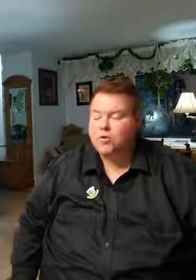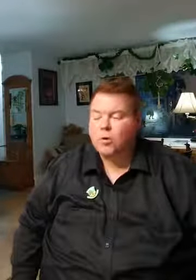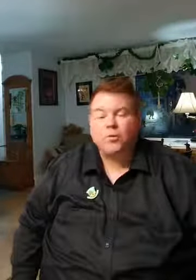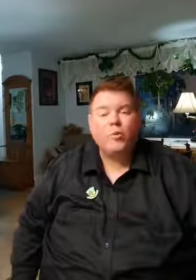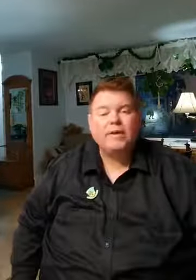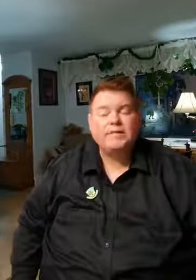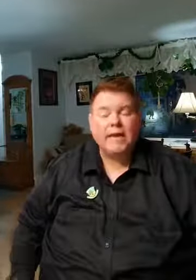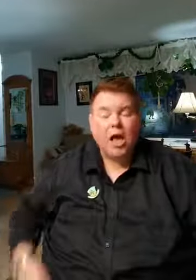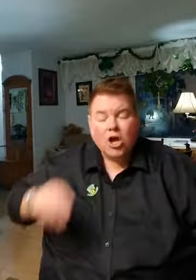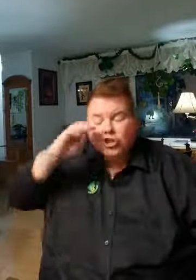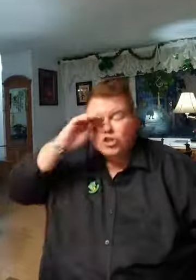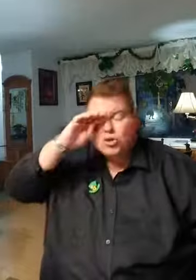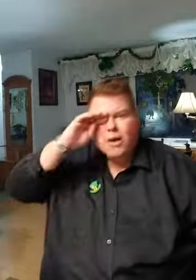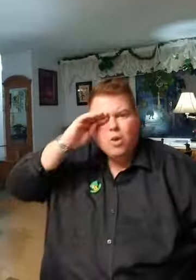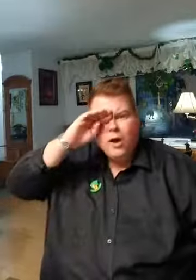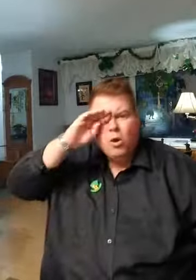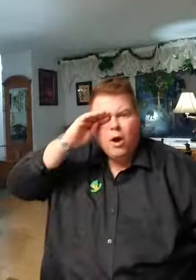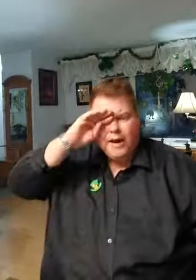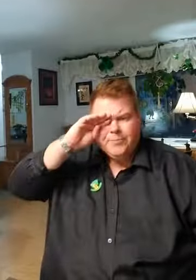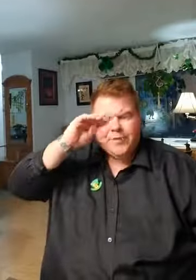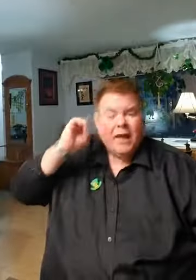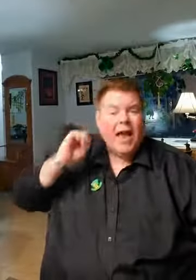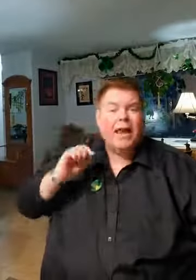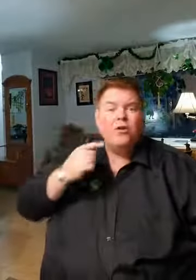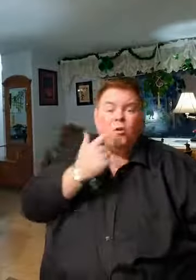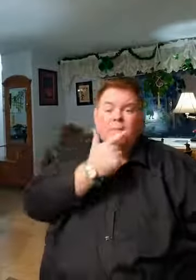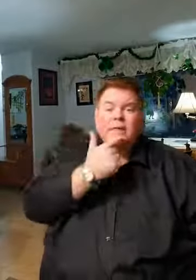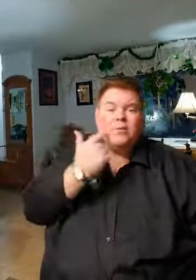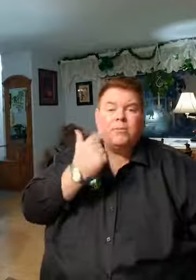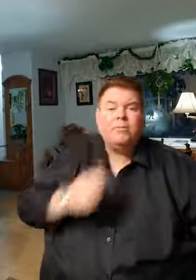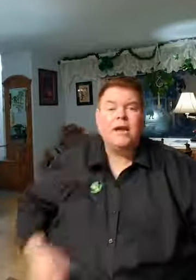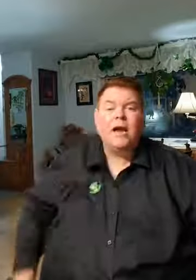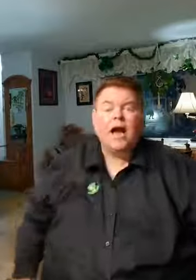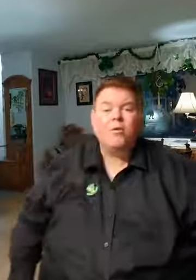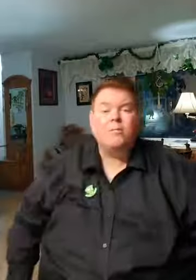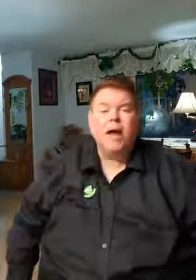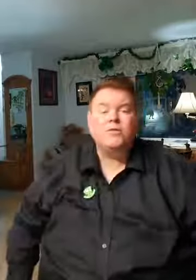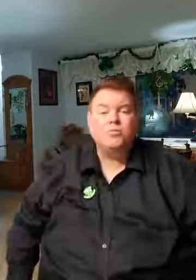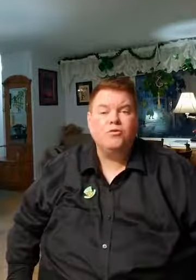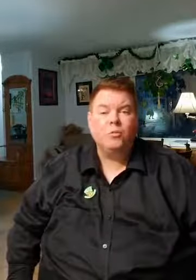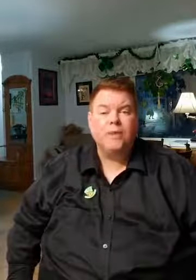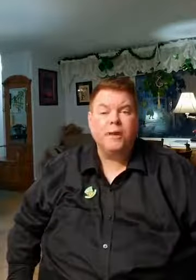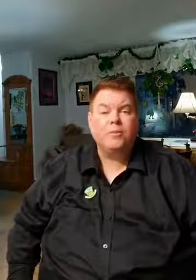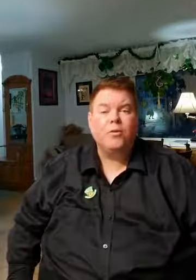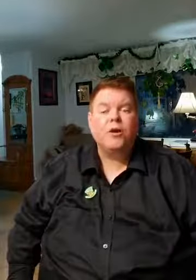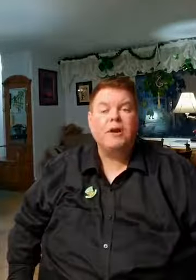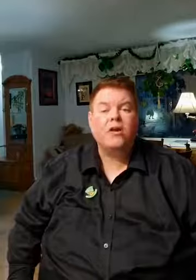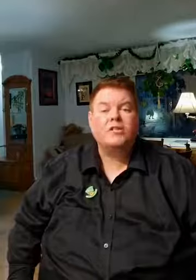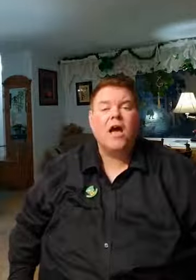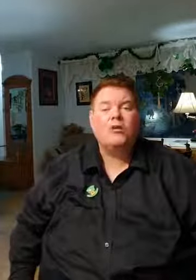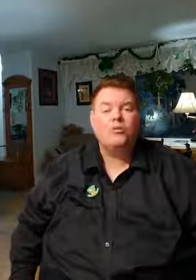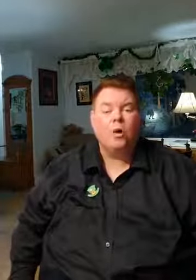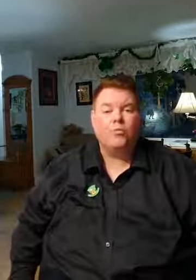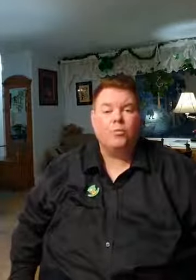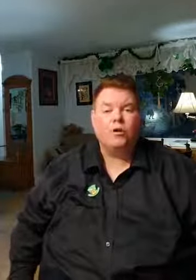We're going to sing Shoy Yoy Yoy. And normally we would make our mouths move quite a bit, but we're going to make our tongue do all of the work in this